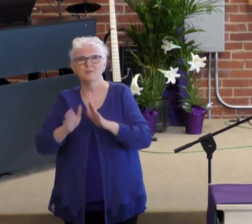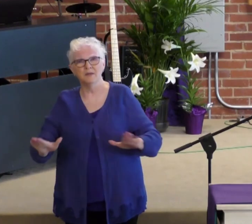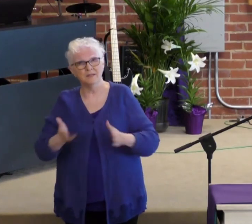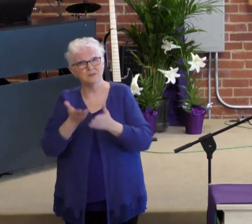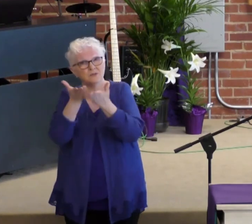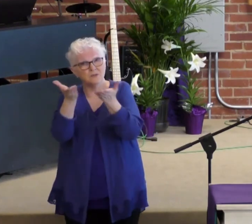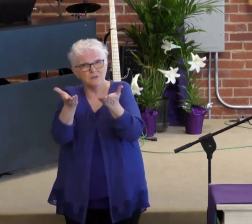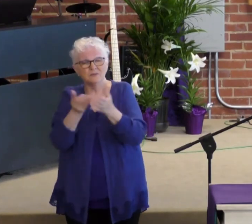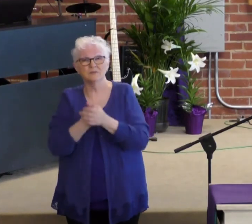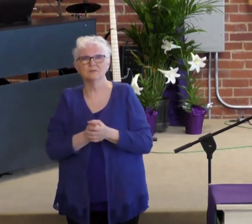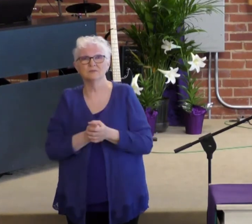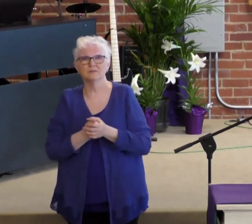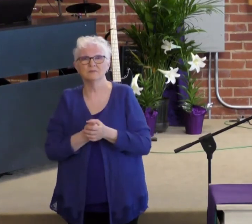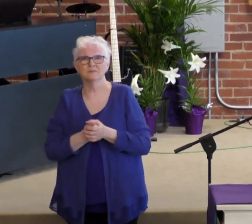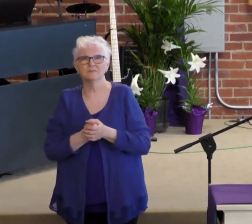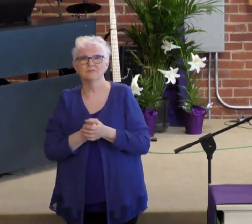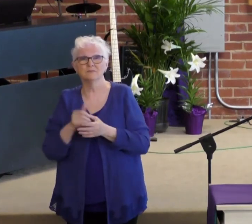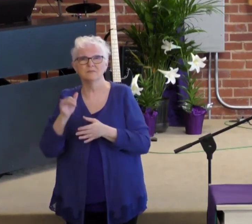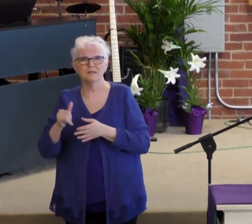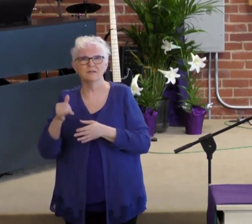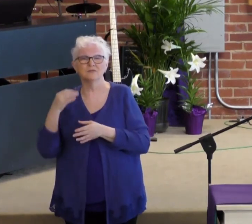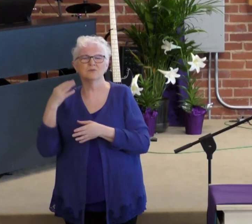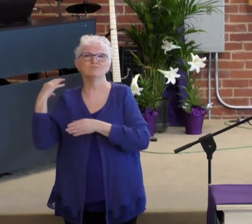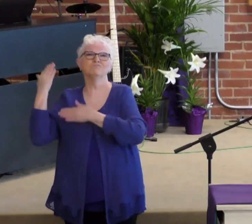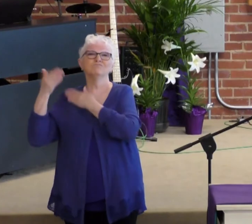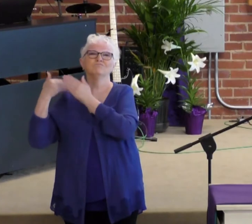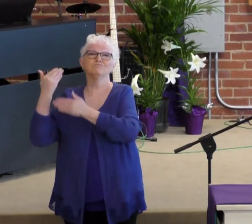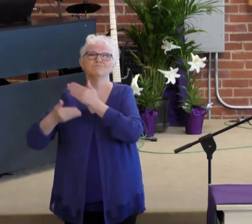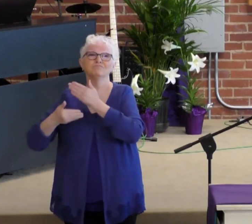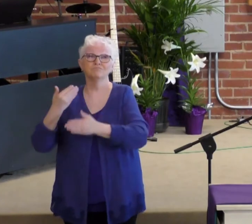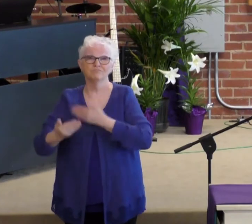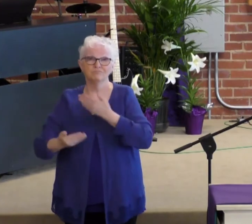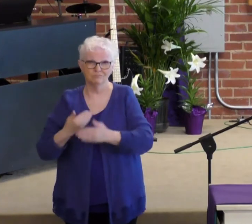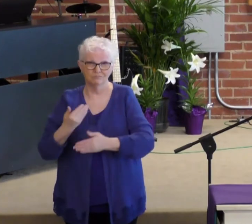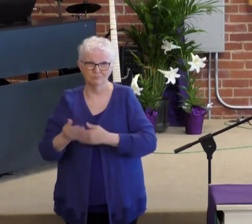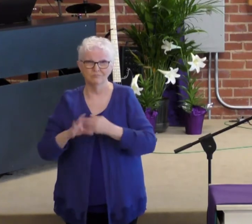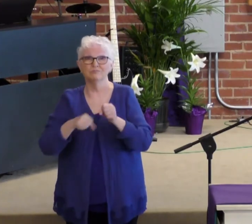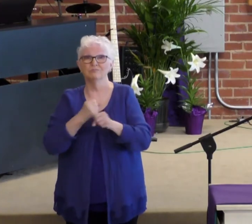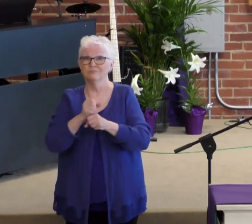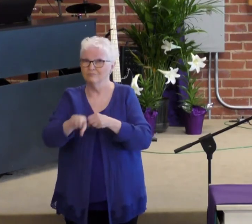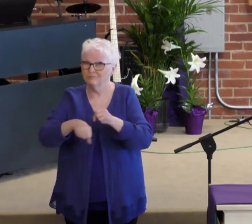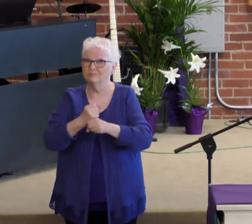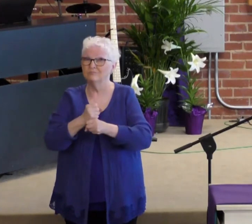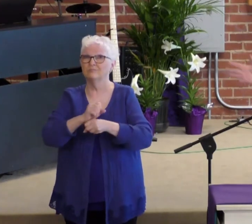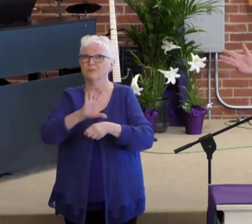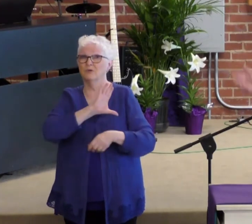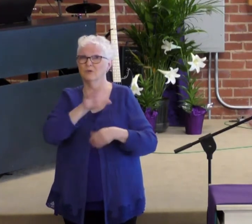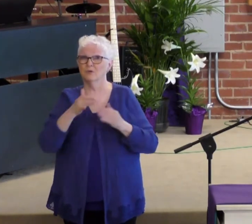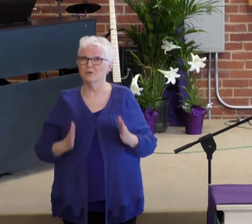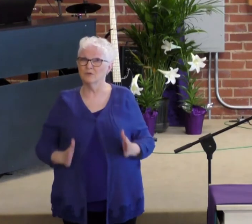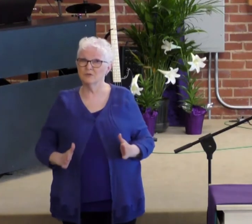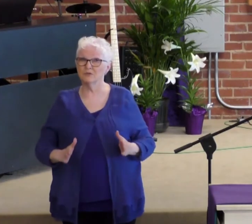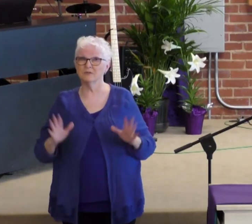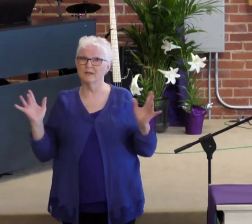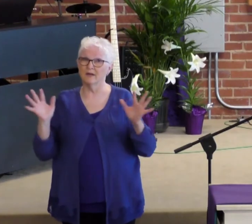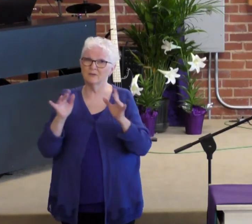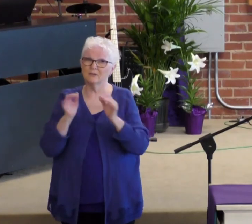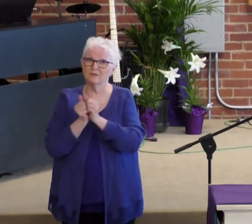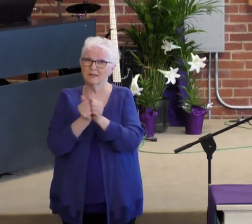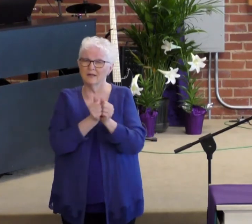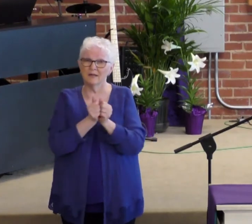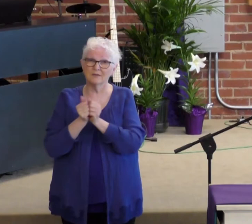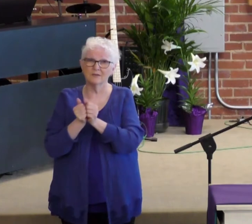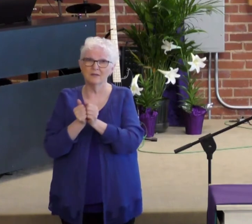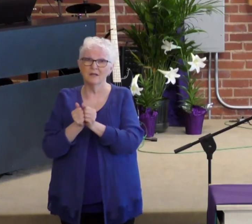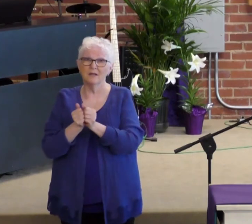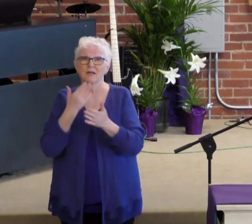you. That's why for many centuries, when Christians gather together, even one-on-one,